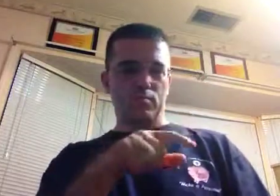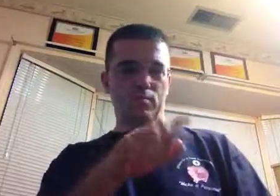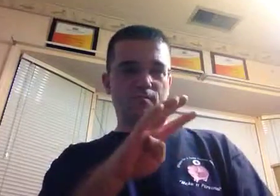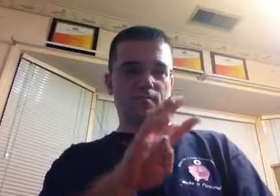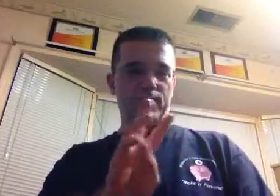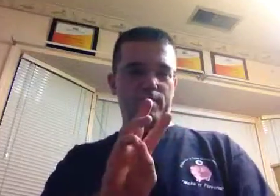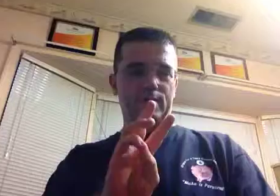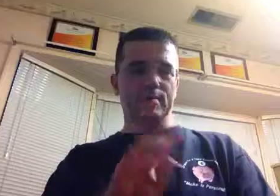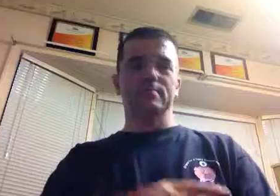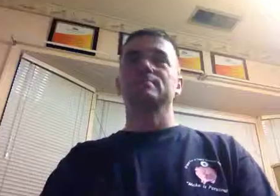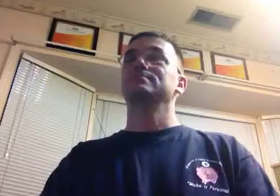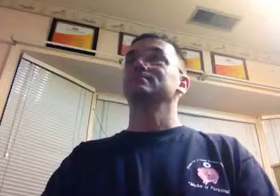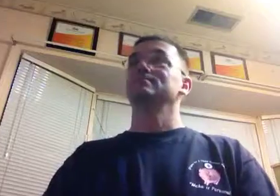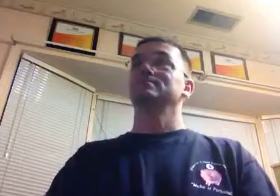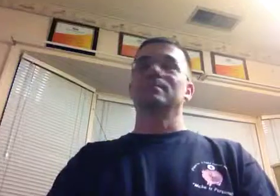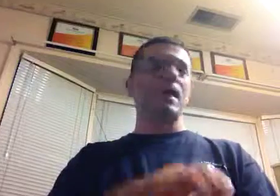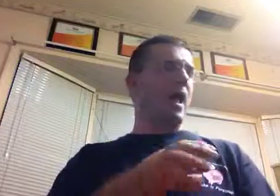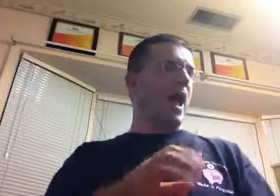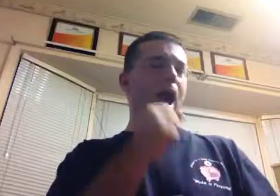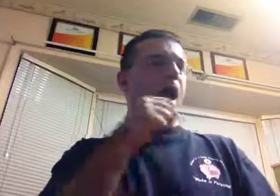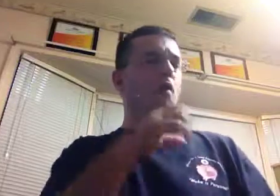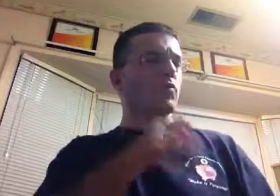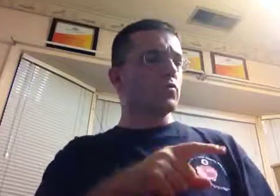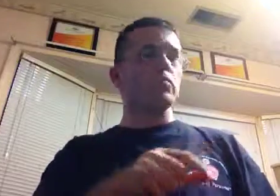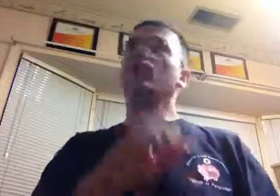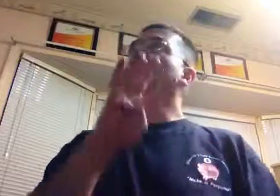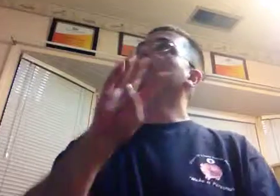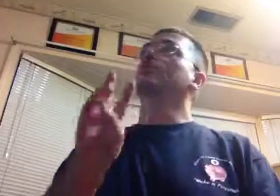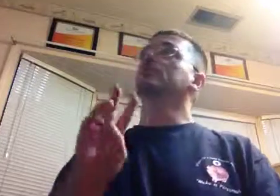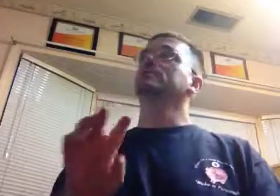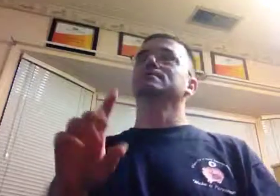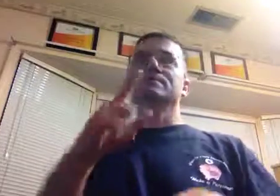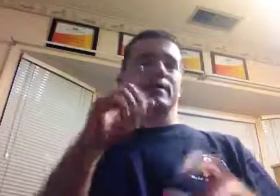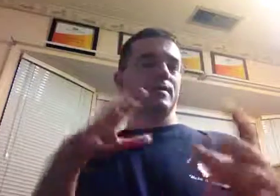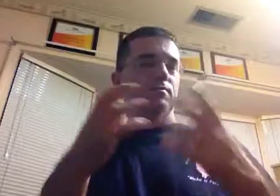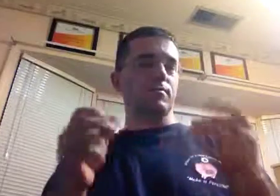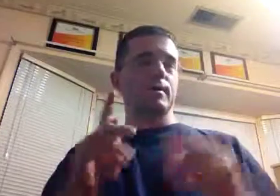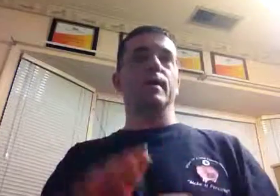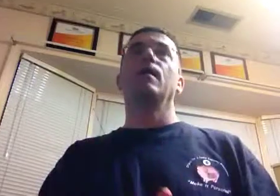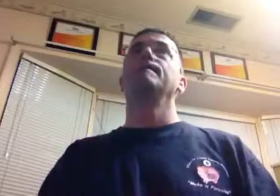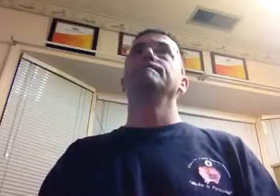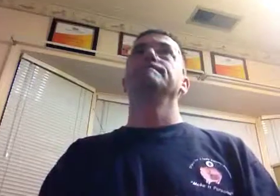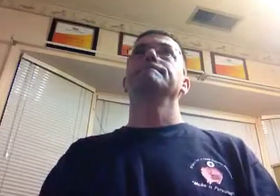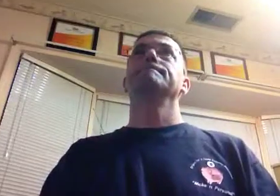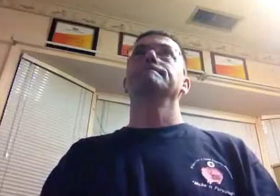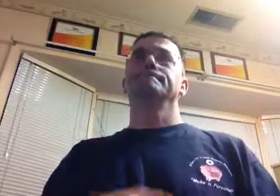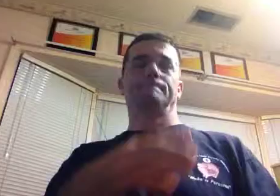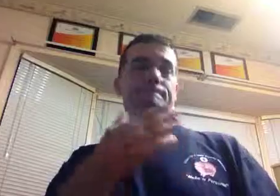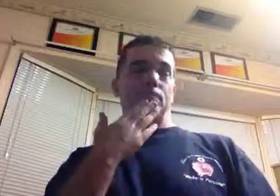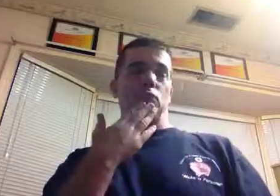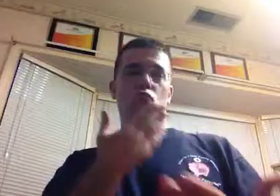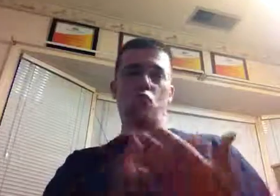Well, here's the deal. With what you've told me about where you came from and how good a job you do living on nothing,